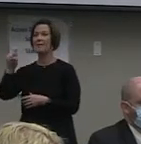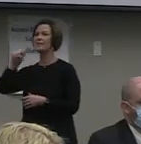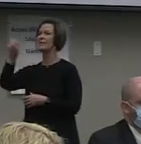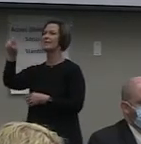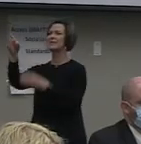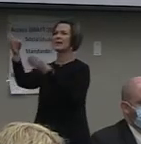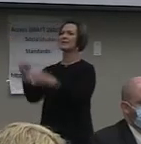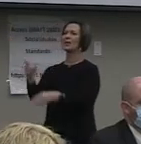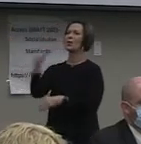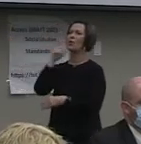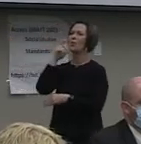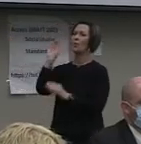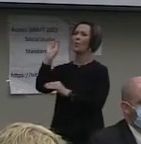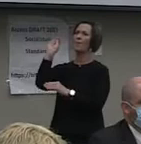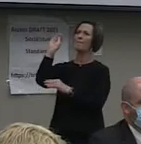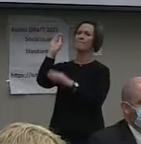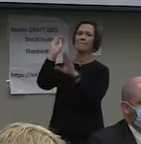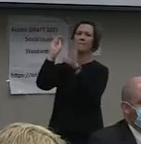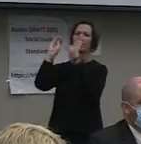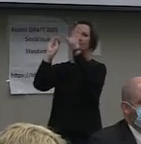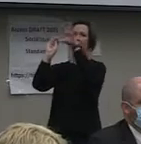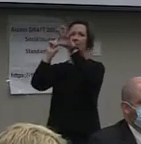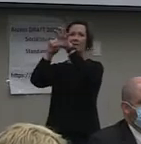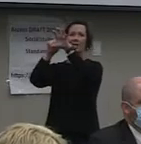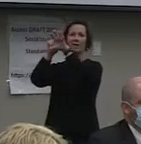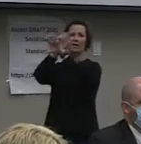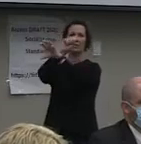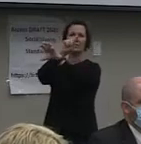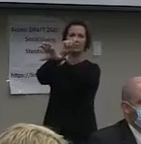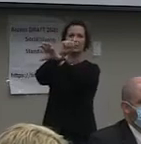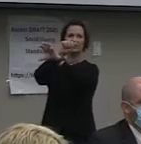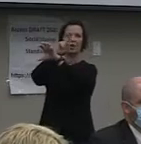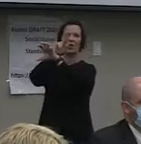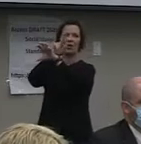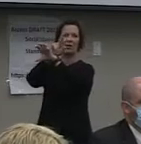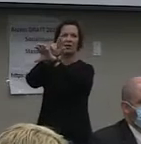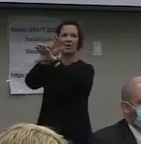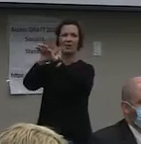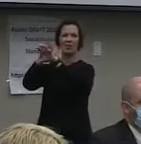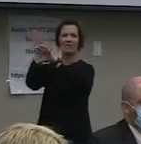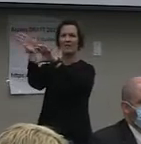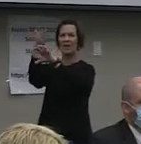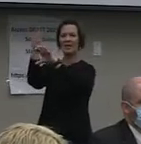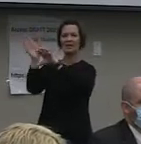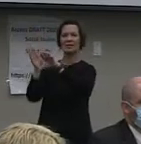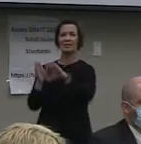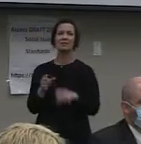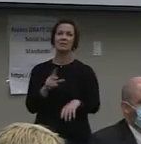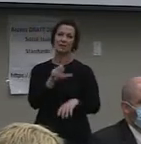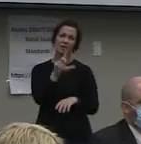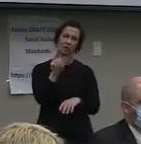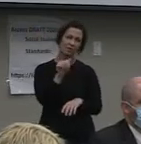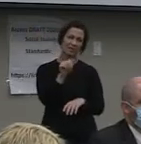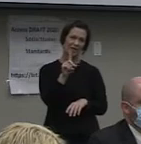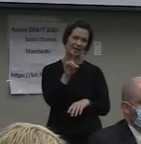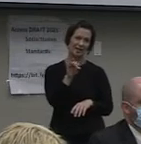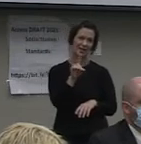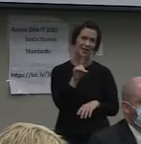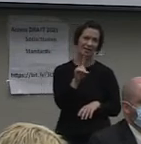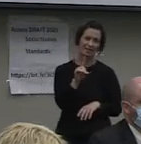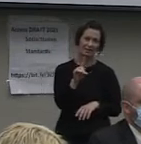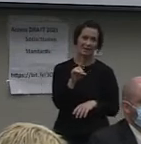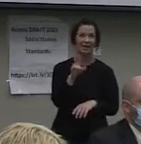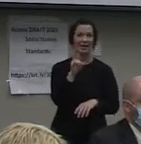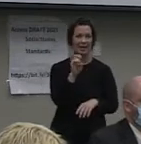who hung that star over Texas? And they don't know what I'm talking about. I said, well, Louisiana did. Jim Bowie did. He brought that